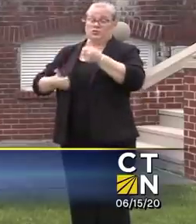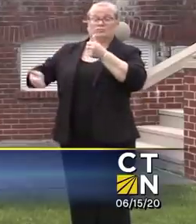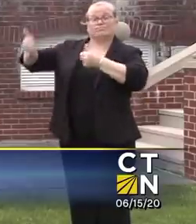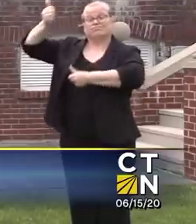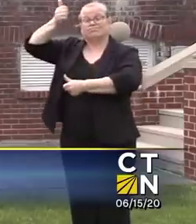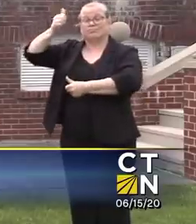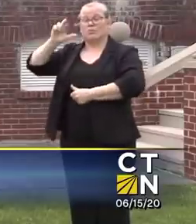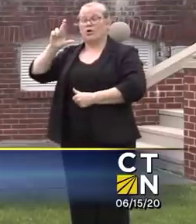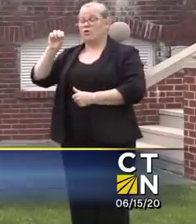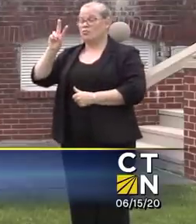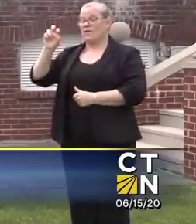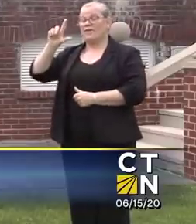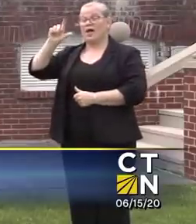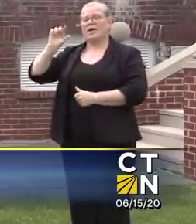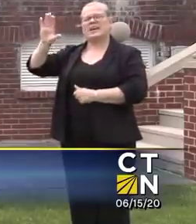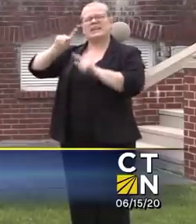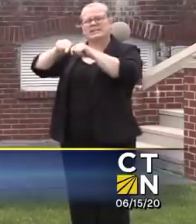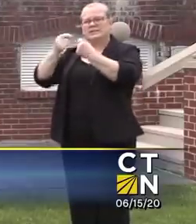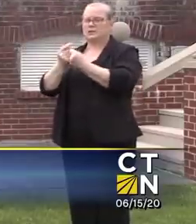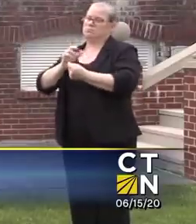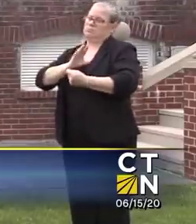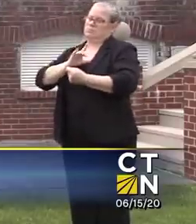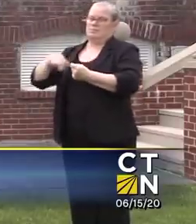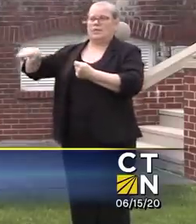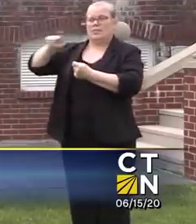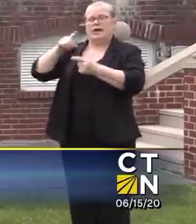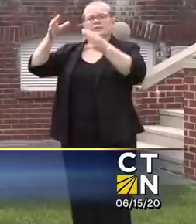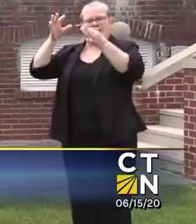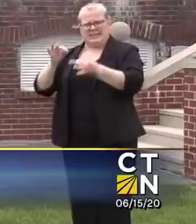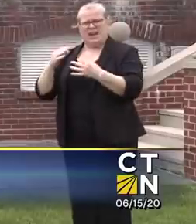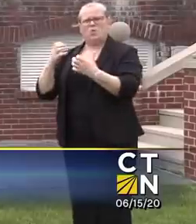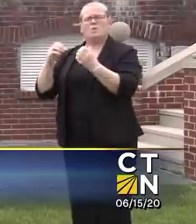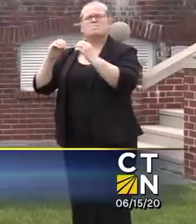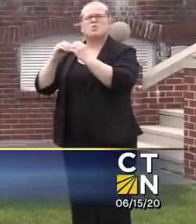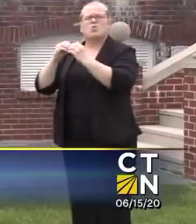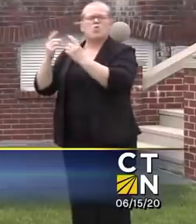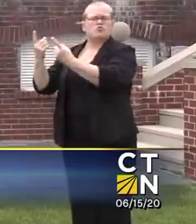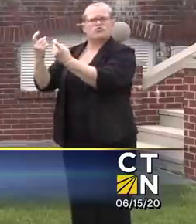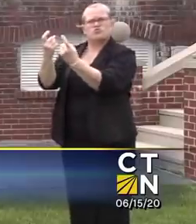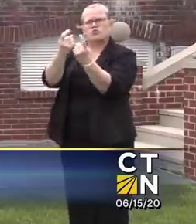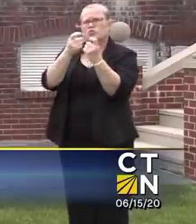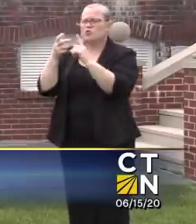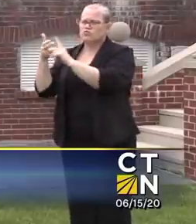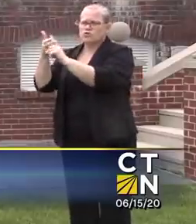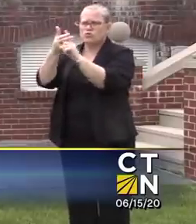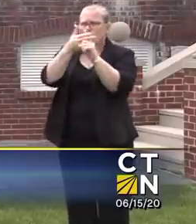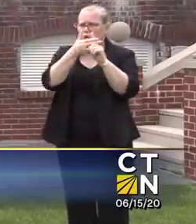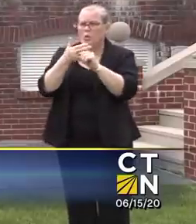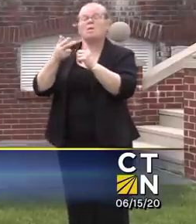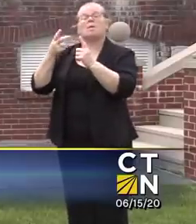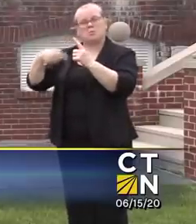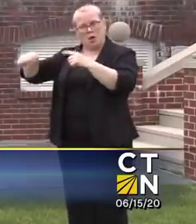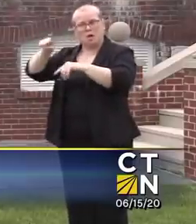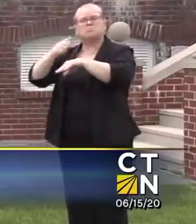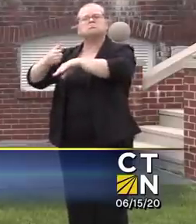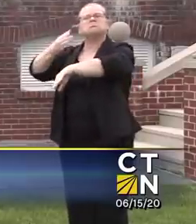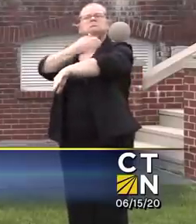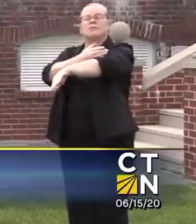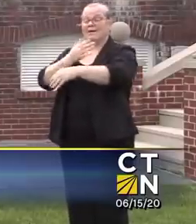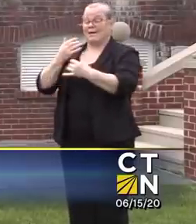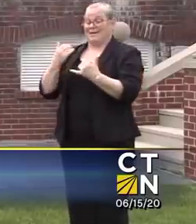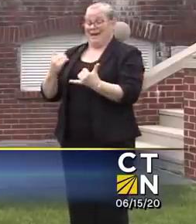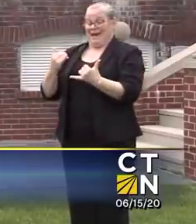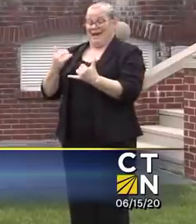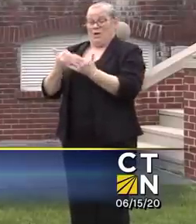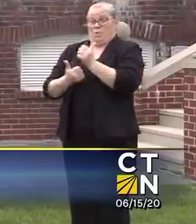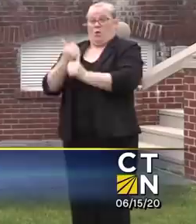year saying we are going to do a better job of recruiting. And they've done a better job of recruiting. And we've got our latest class right now back